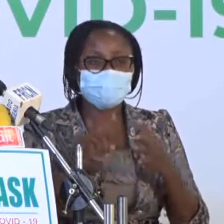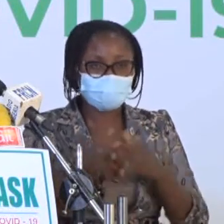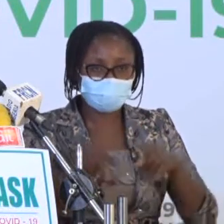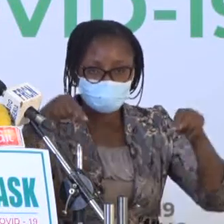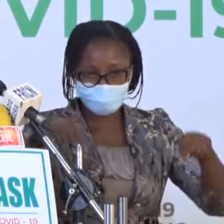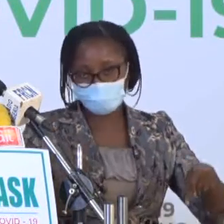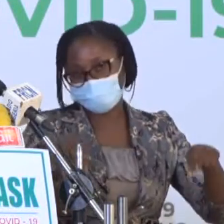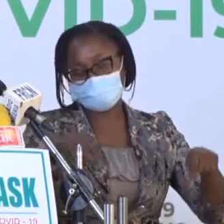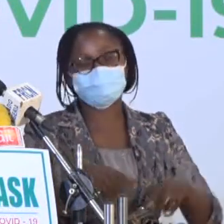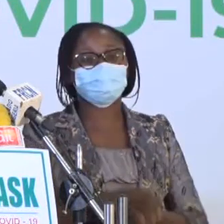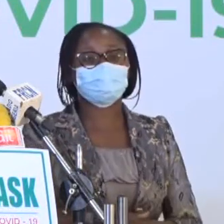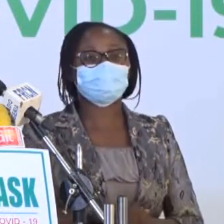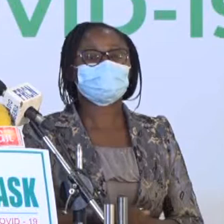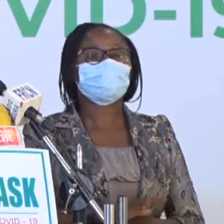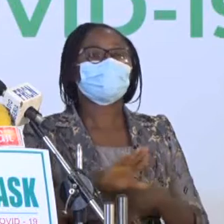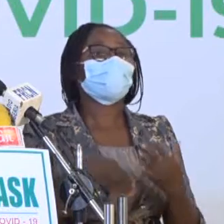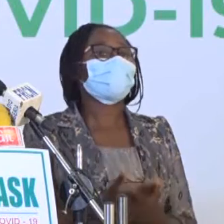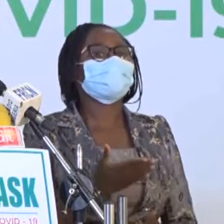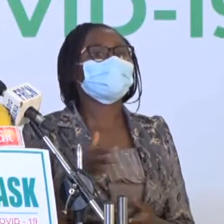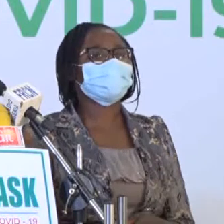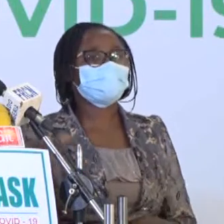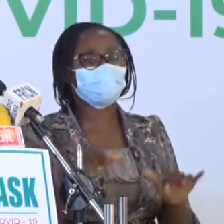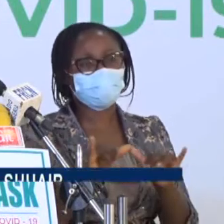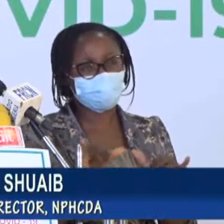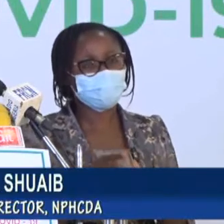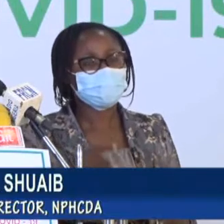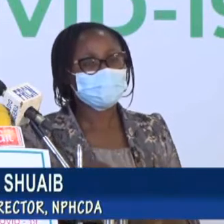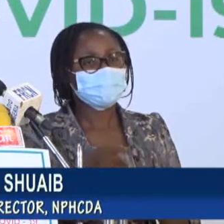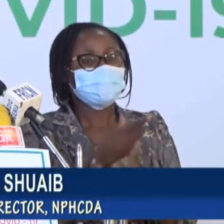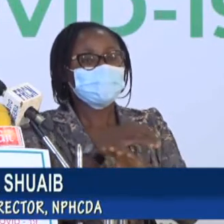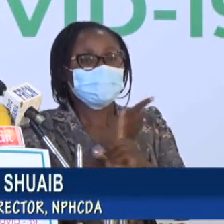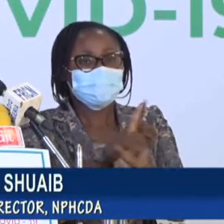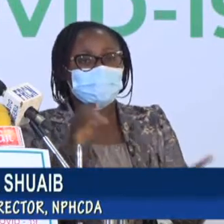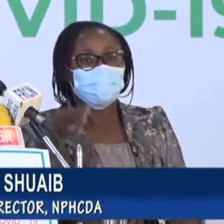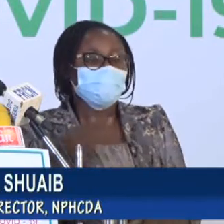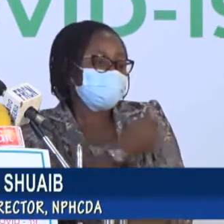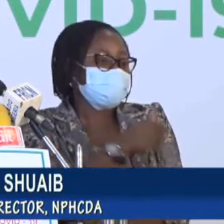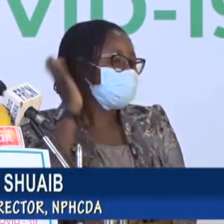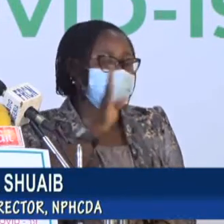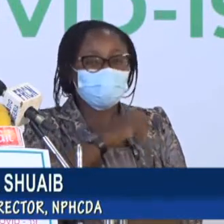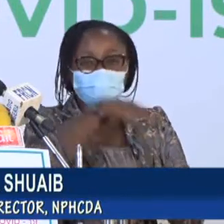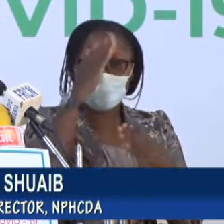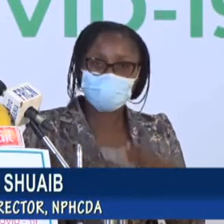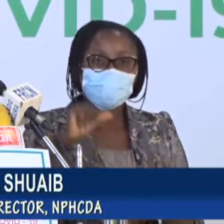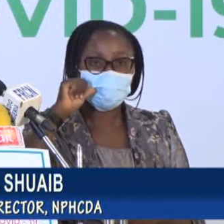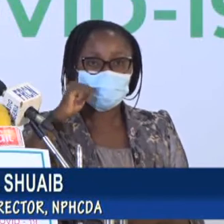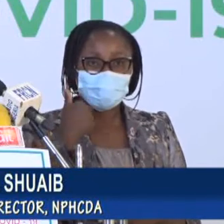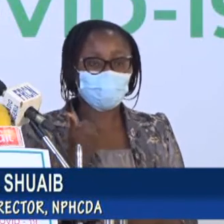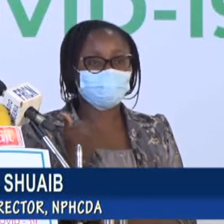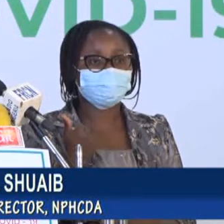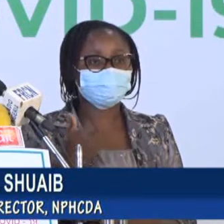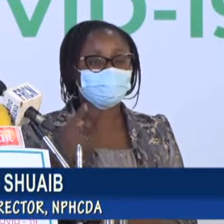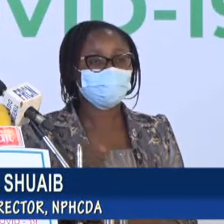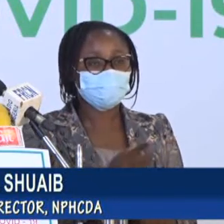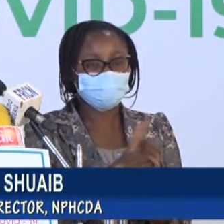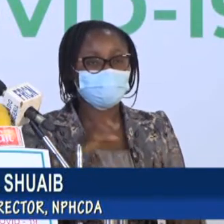today. All things being equal, the delivery of the vaccines will be completed tomorrow. The